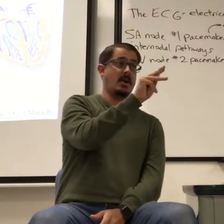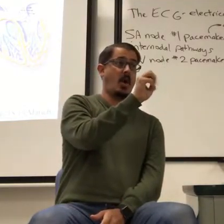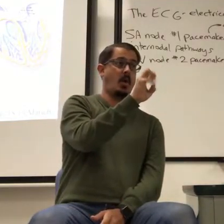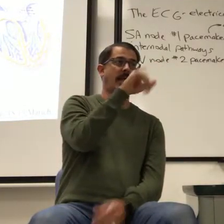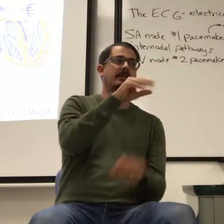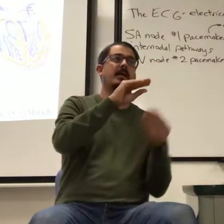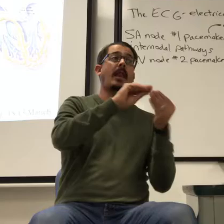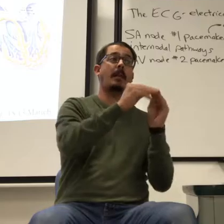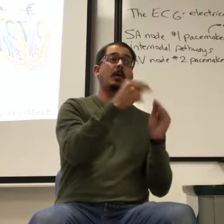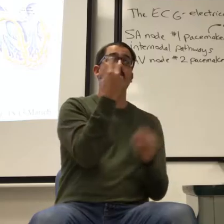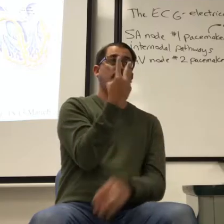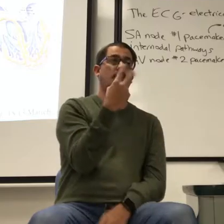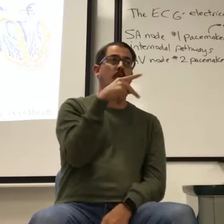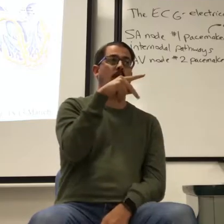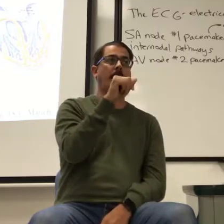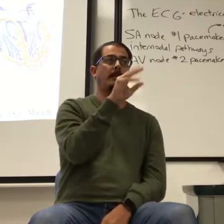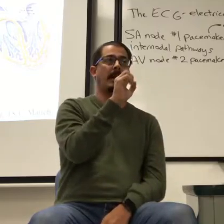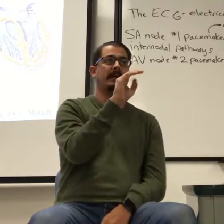pacemaker.